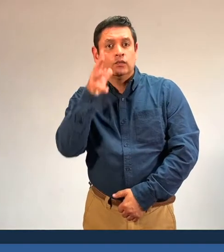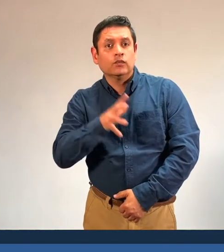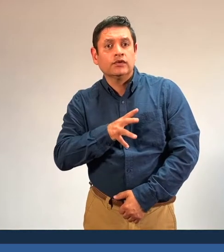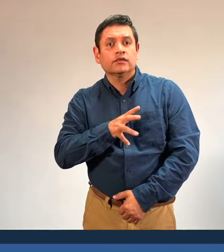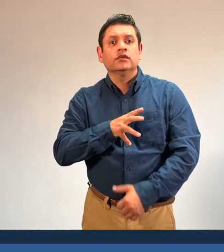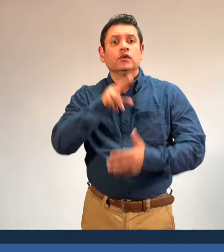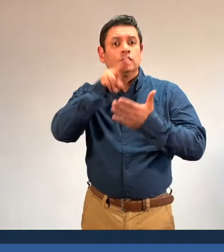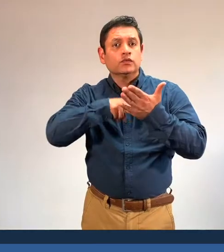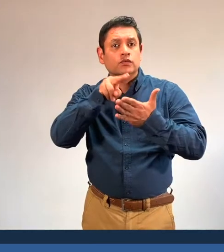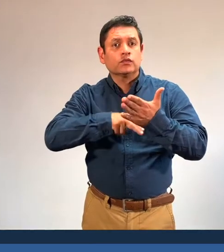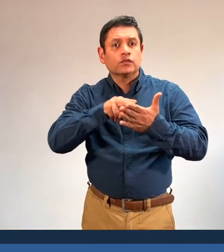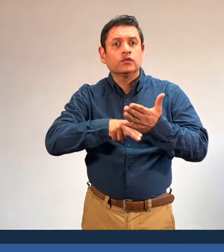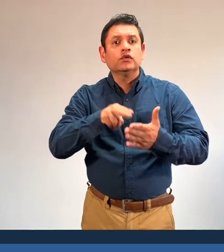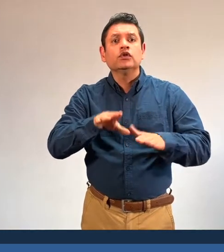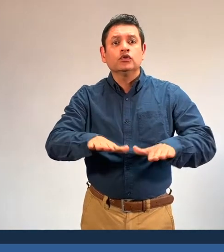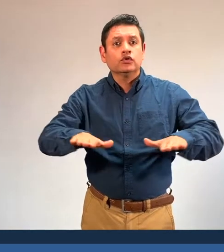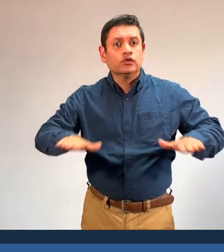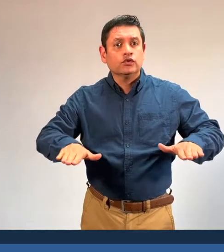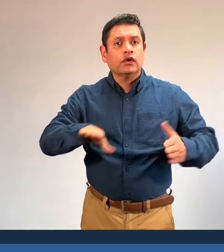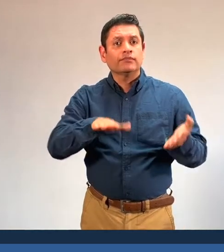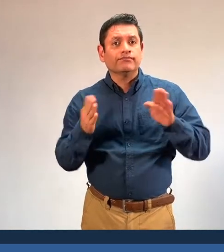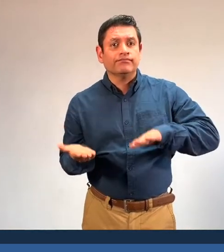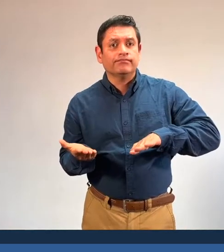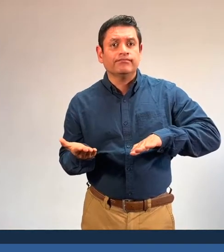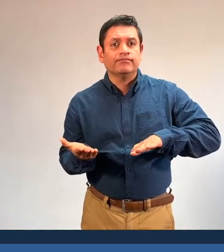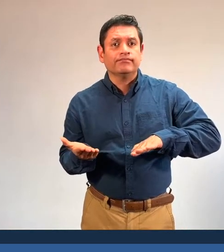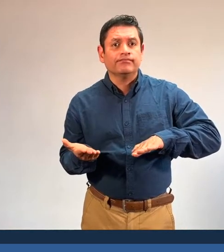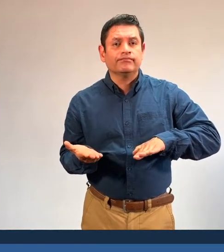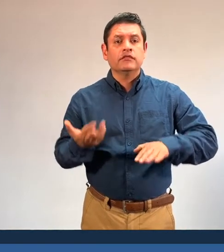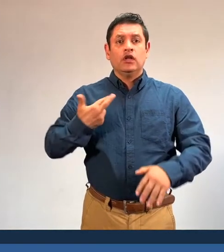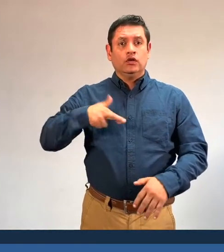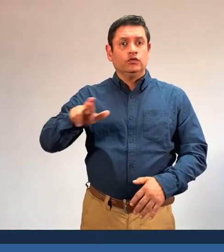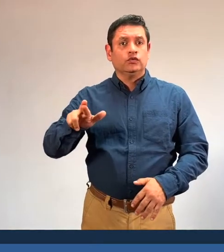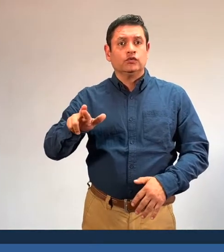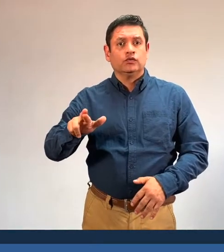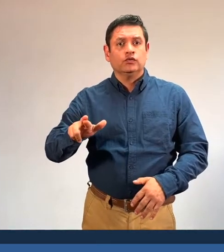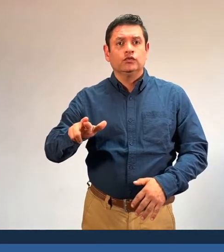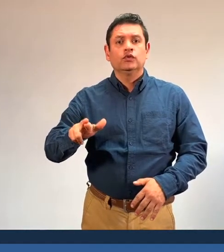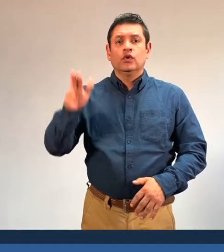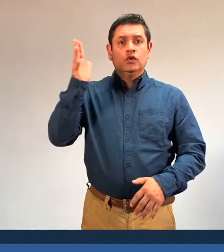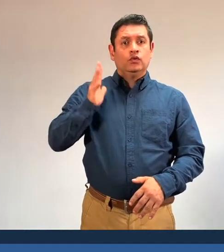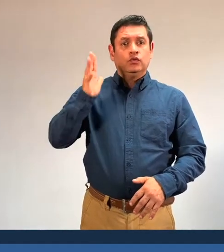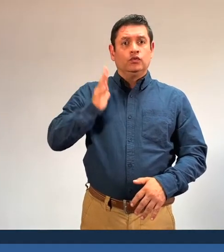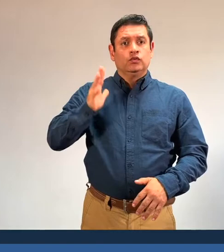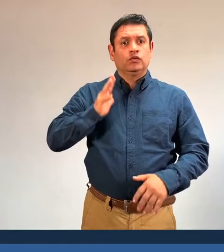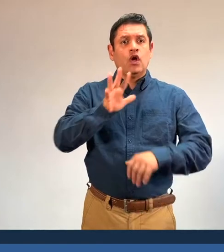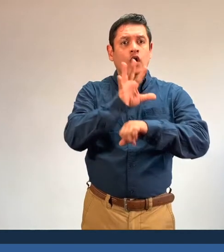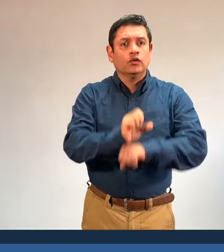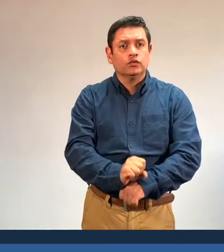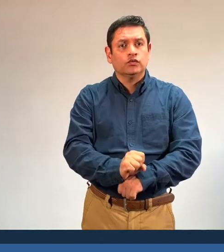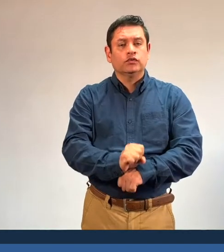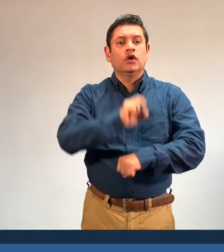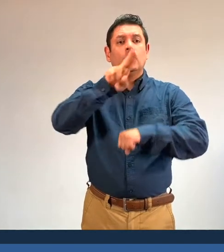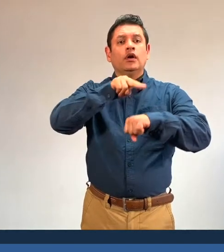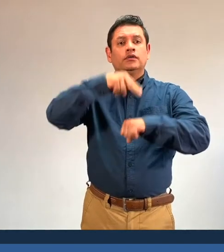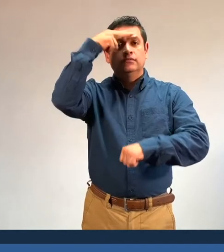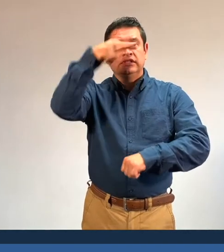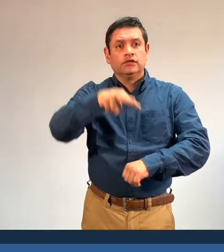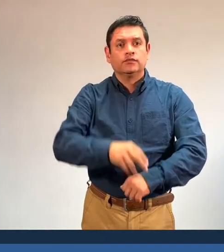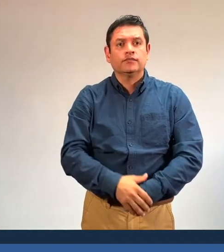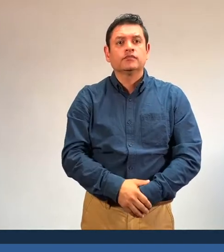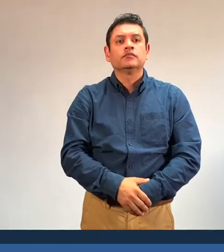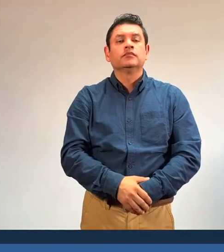In Dead Child, the author left a testimony of one of the religious traditions that is still in practice in Mexico, in which a dead child